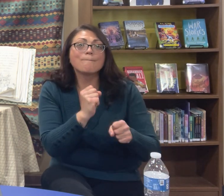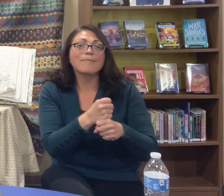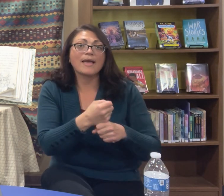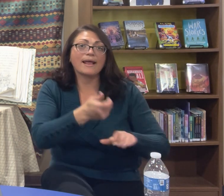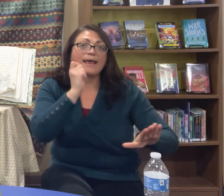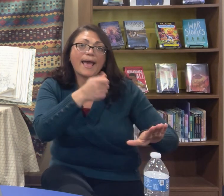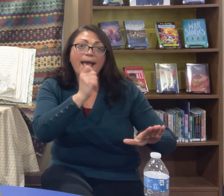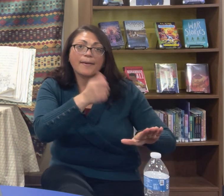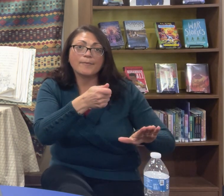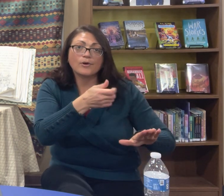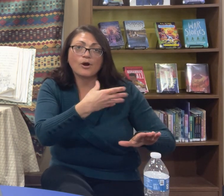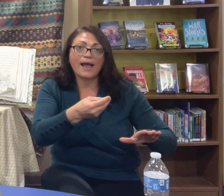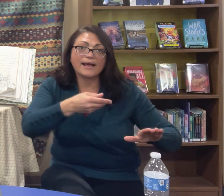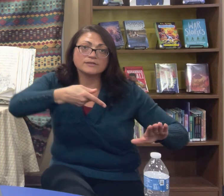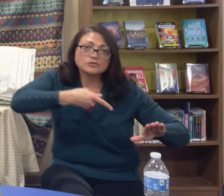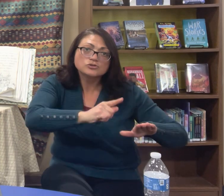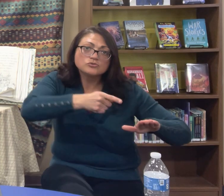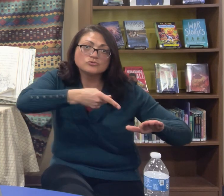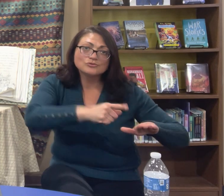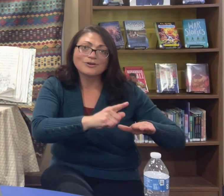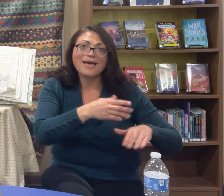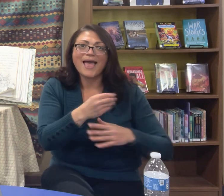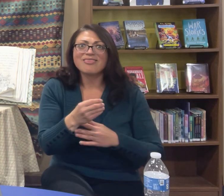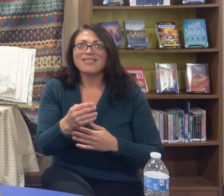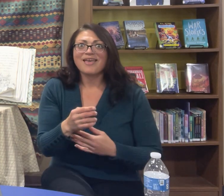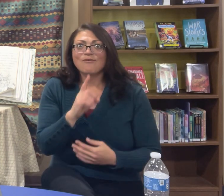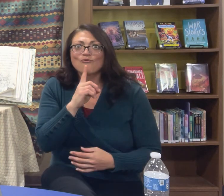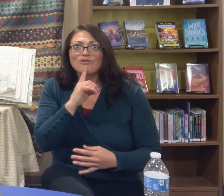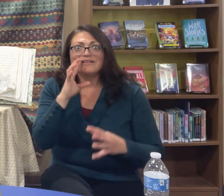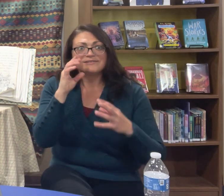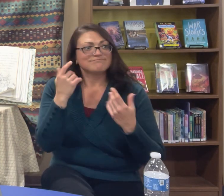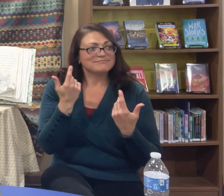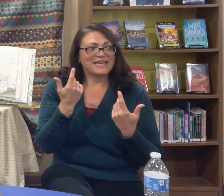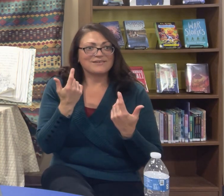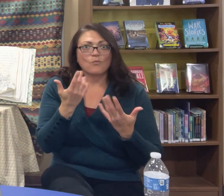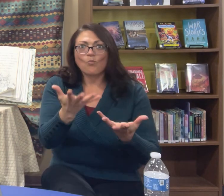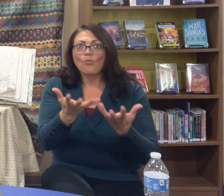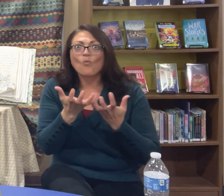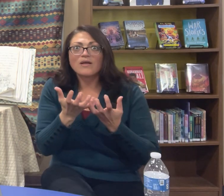quest to fearlessly keep exploring and learning.